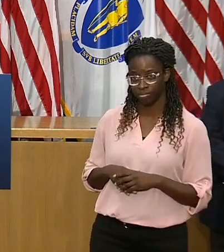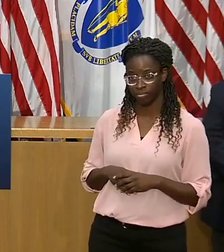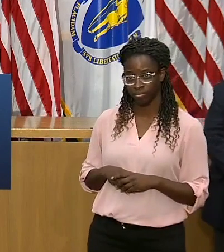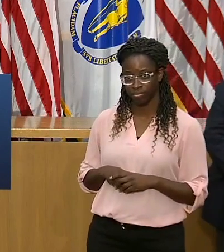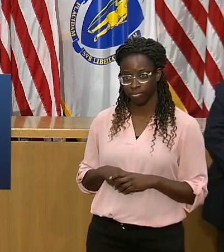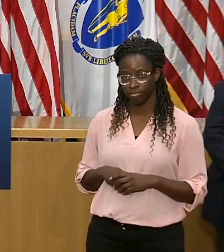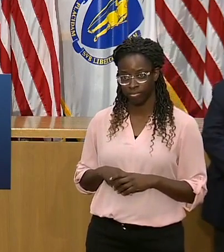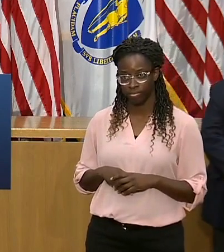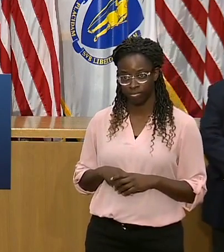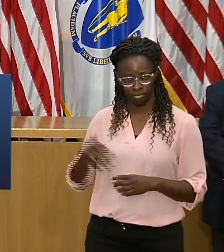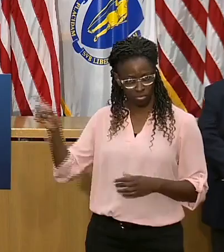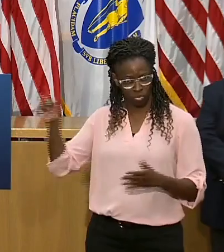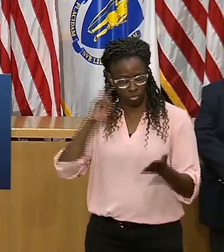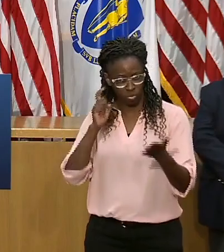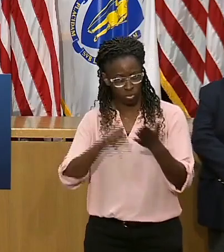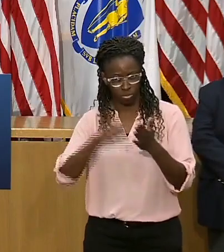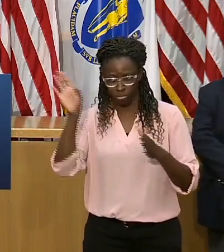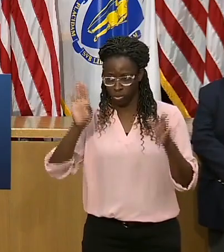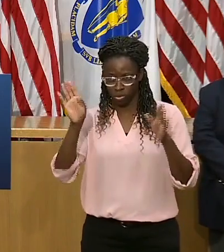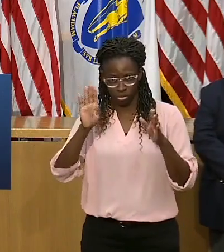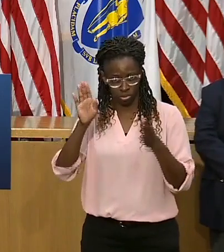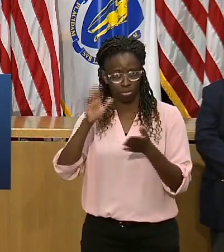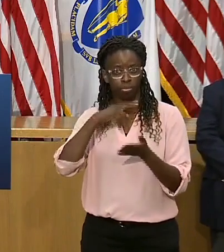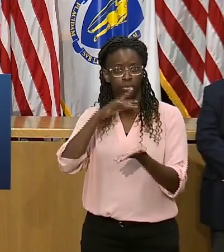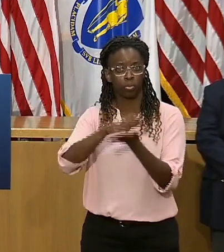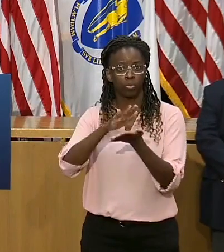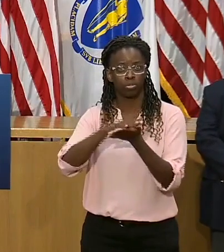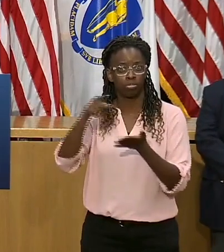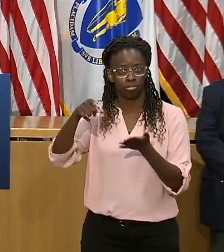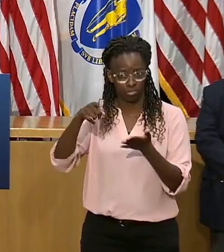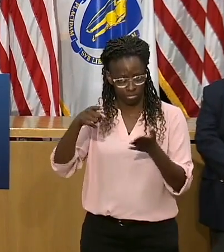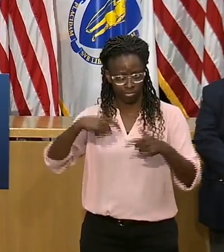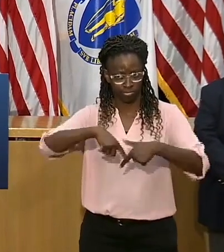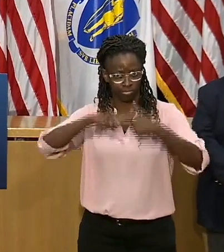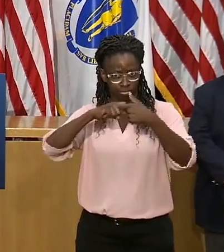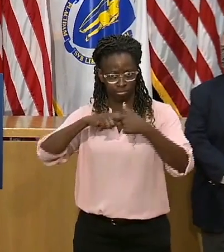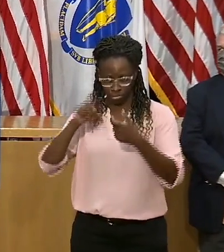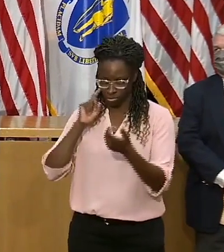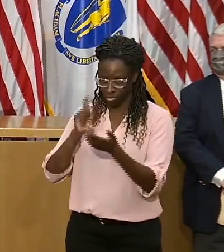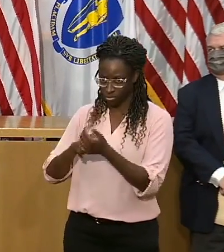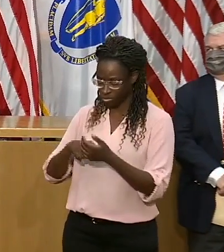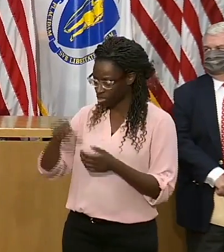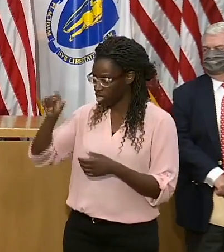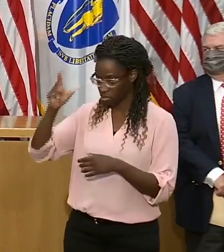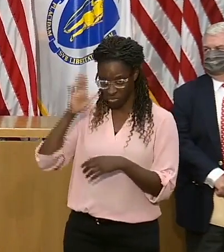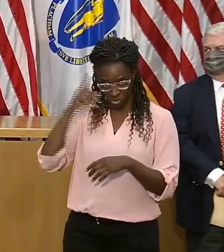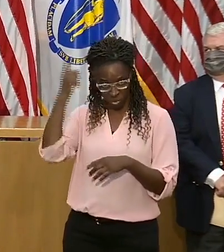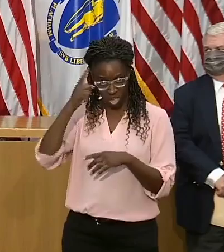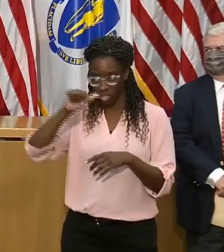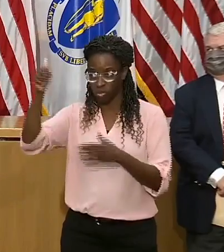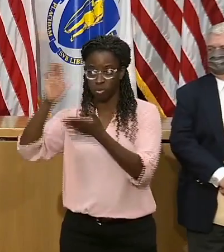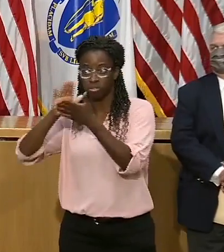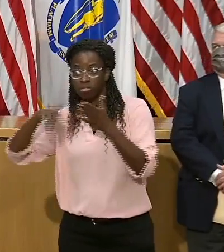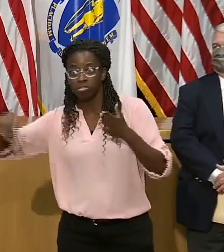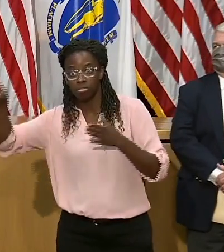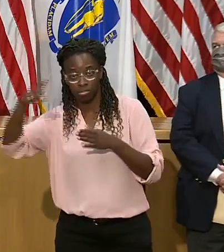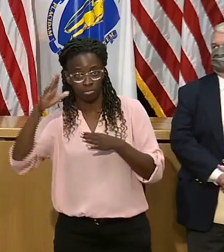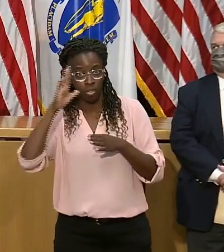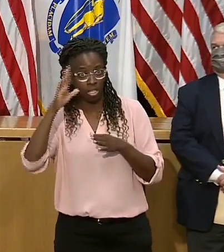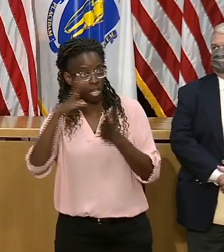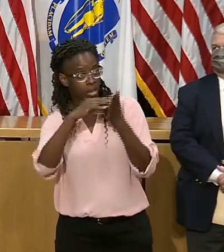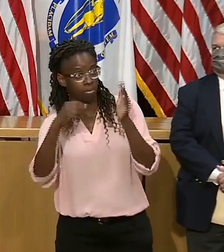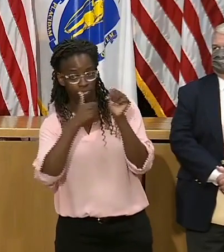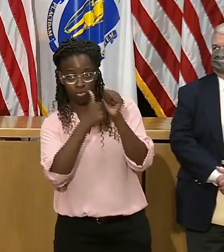over the course of this pandemic is to learn from the real life experience and the research of others. And the real